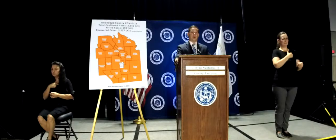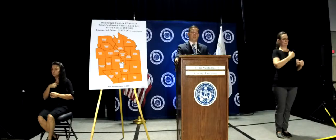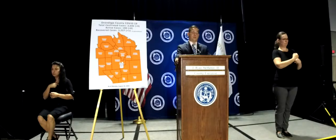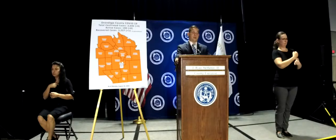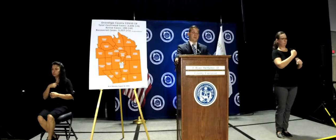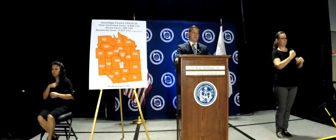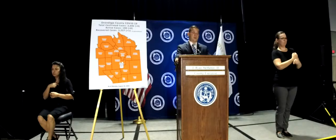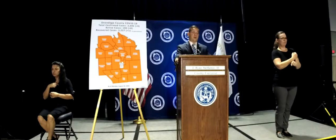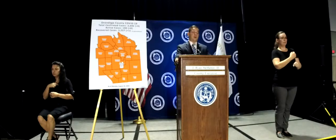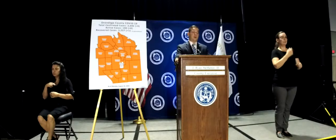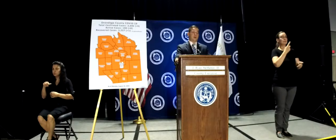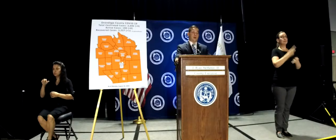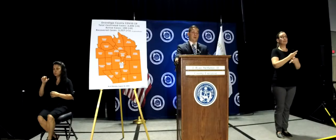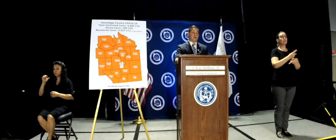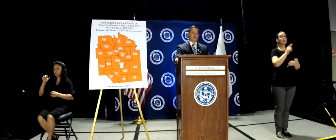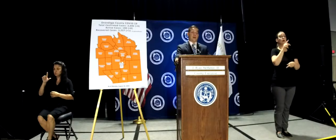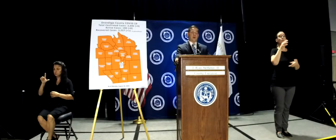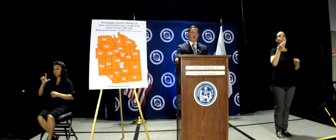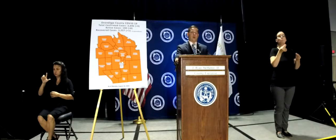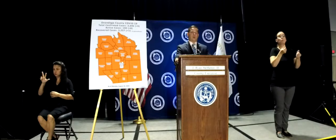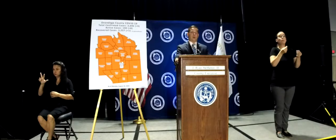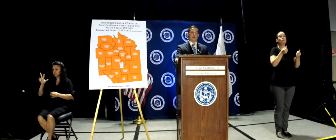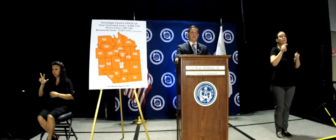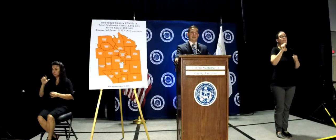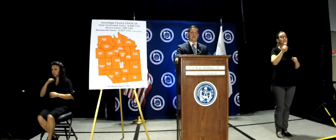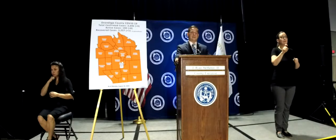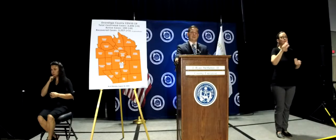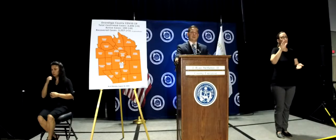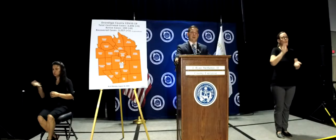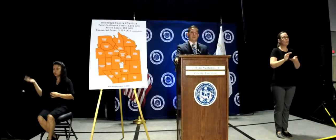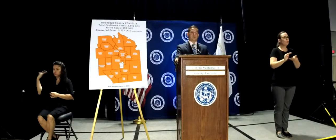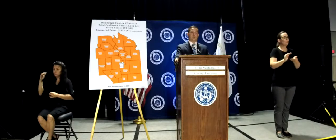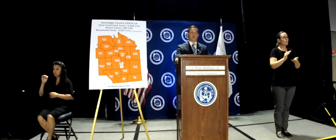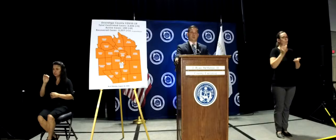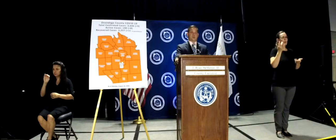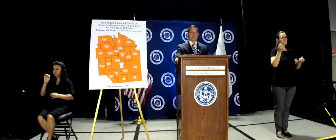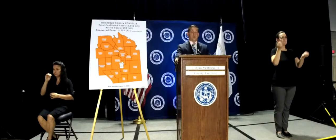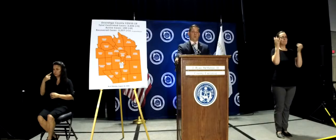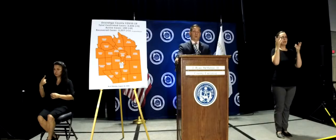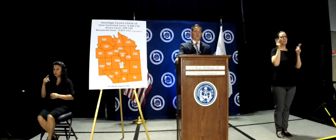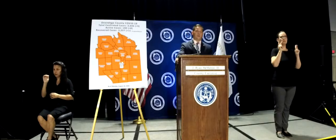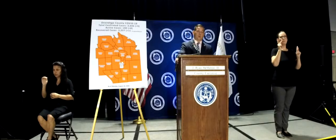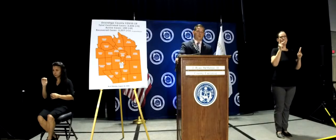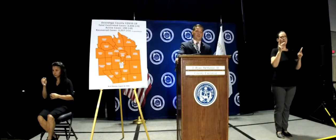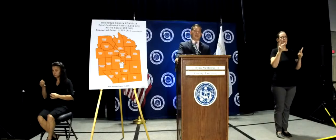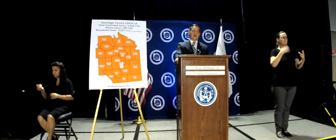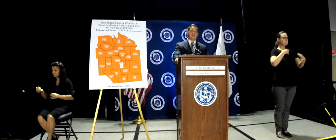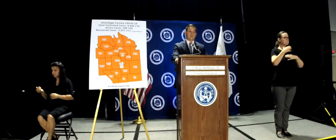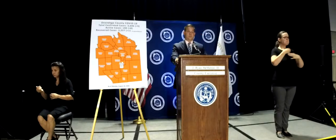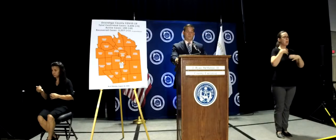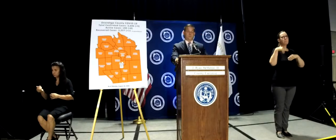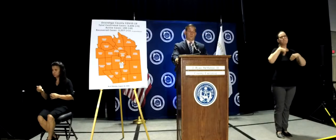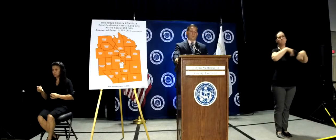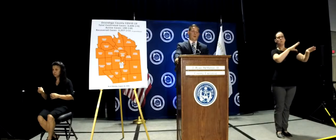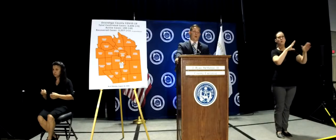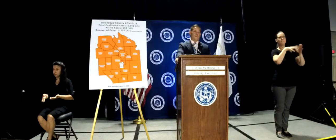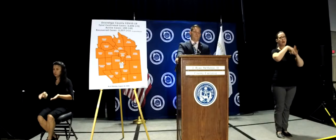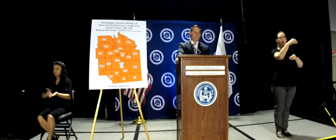about high property taxes are. Not all states have school districts that can go right to the voters to tax.